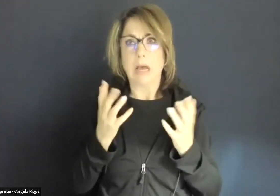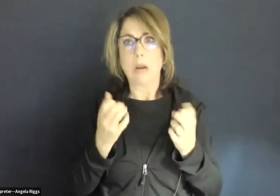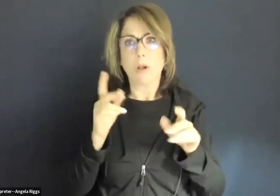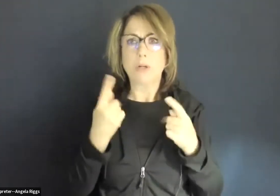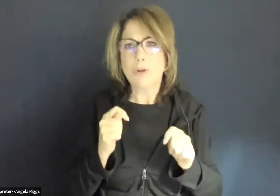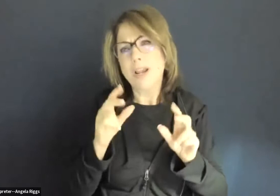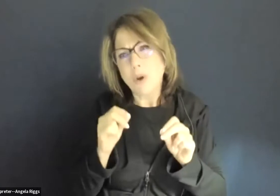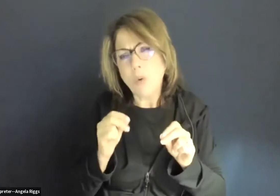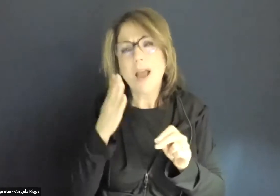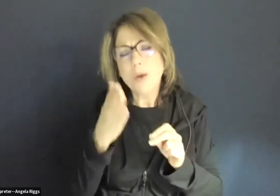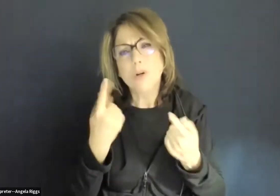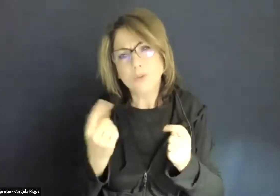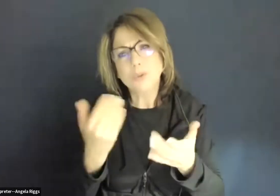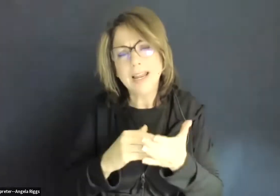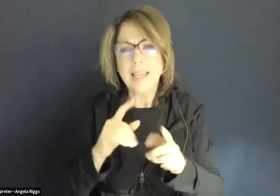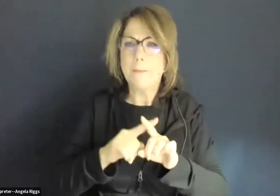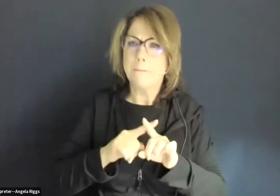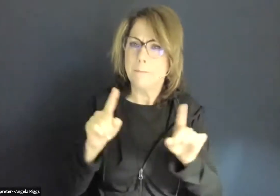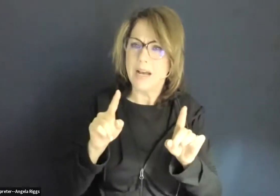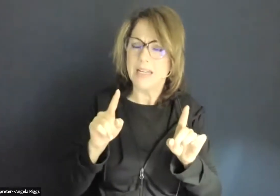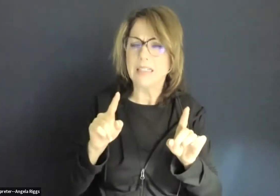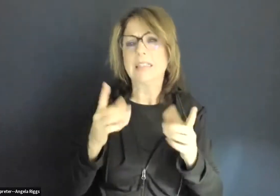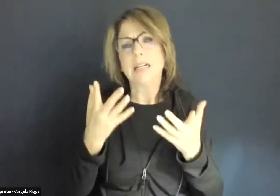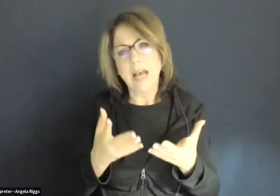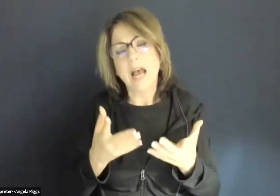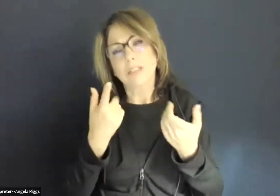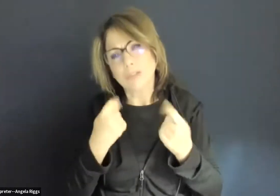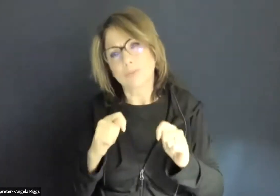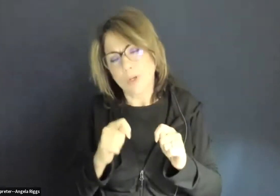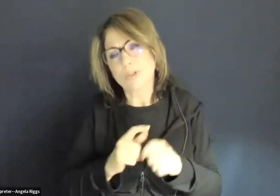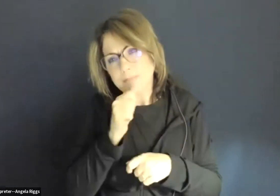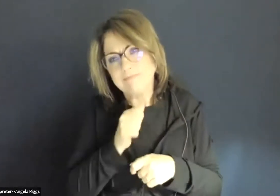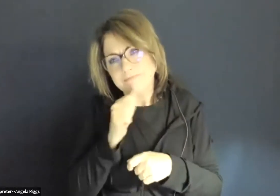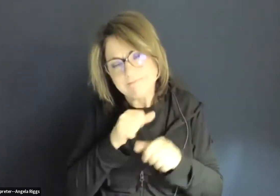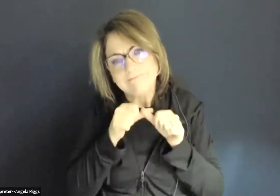me preserved and push through.